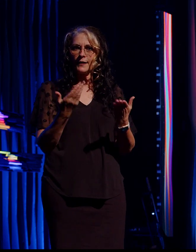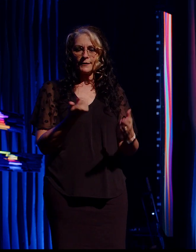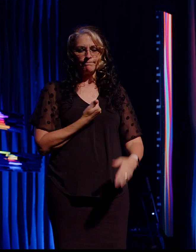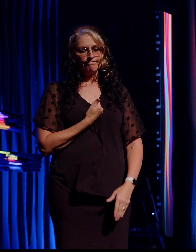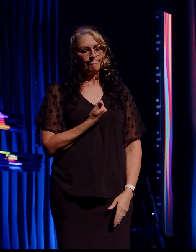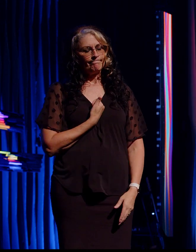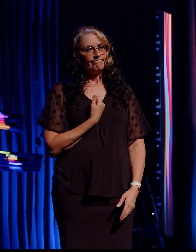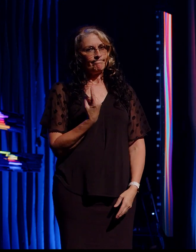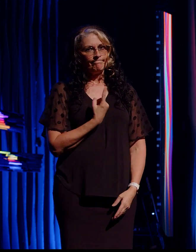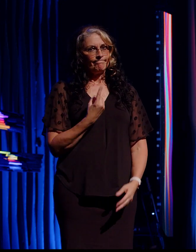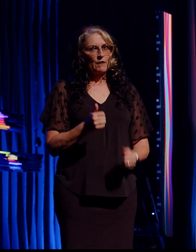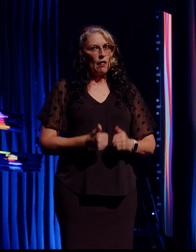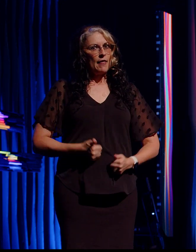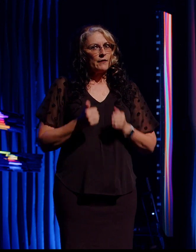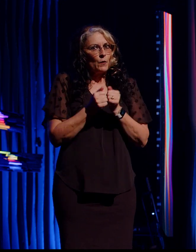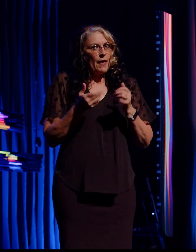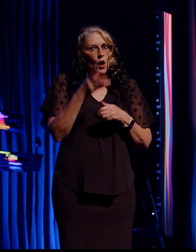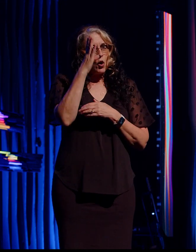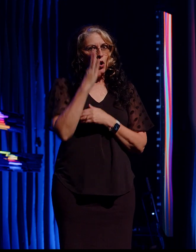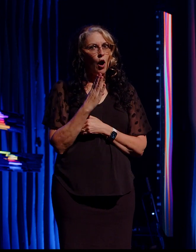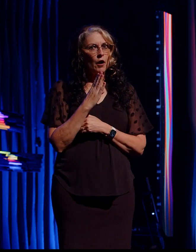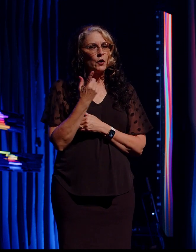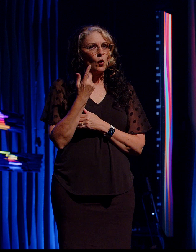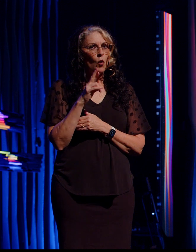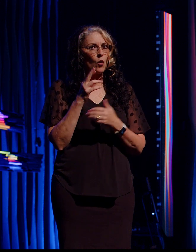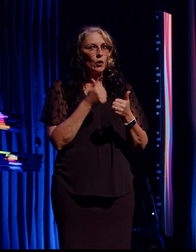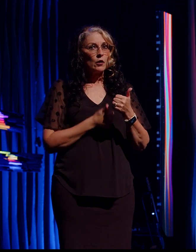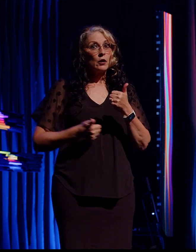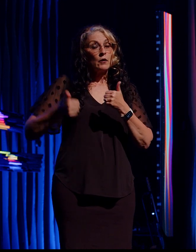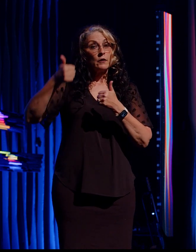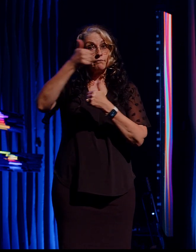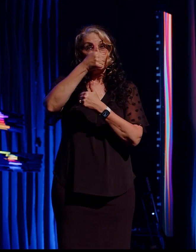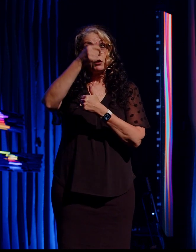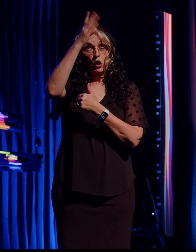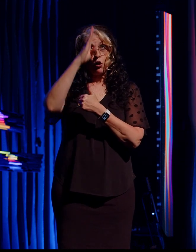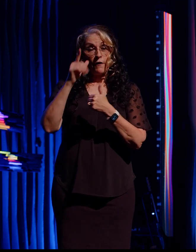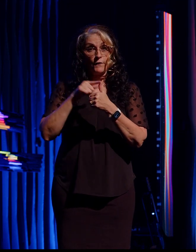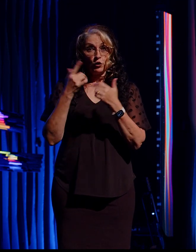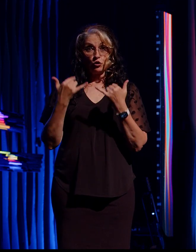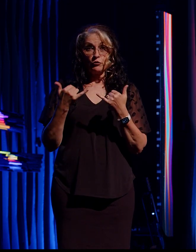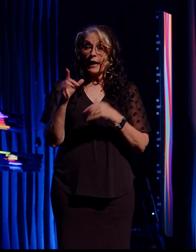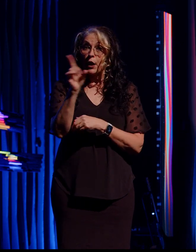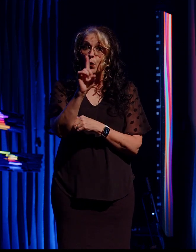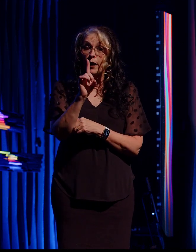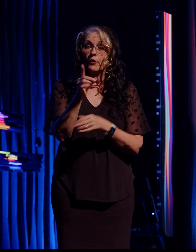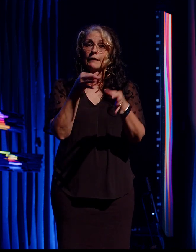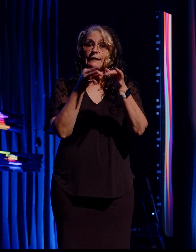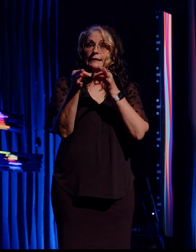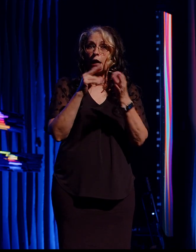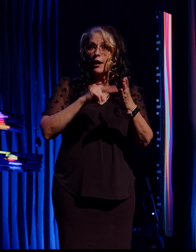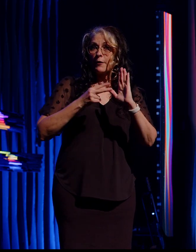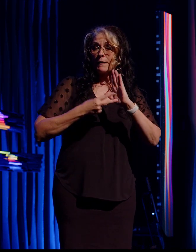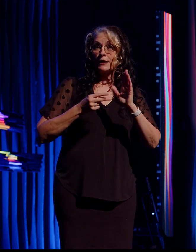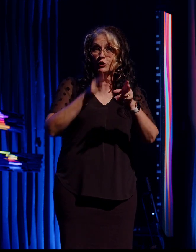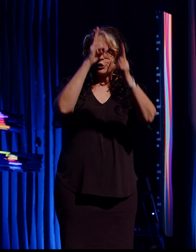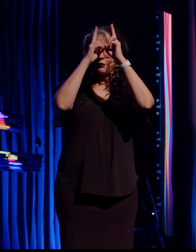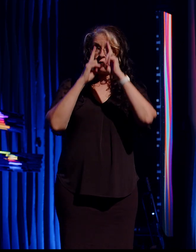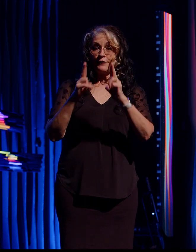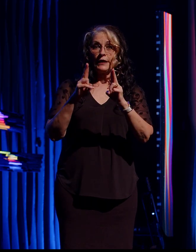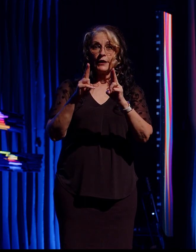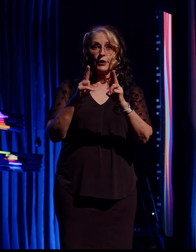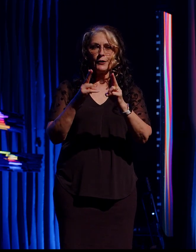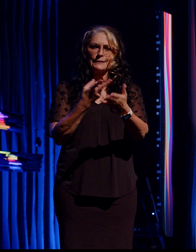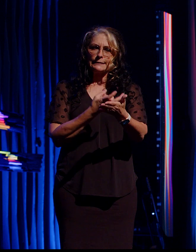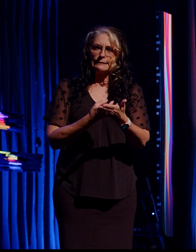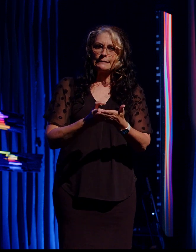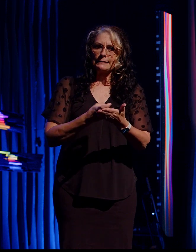and living without God? Where would you need to put God first in your life today? How would you describe what it means to fear the Lord? I mean, wrestle